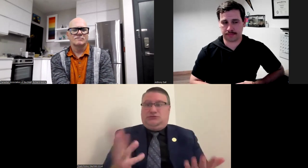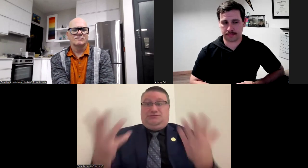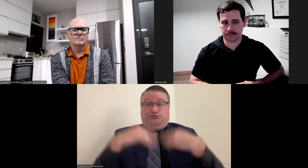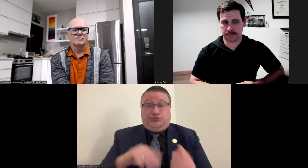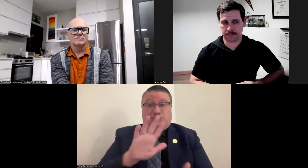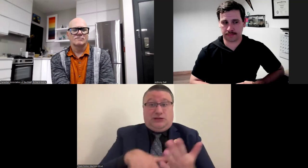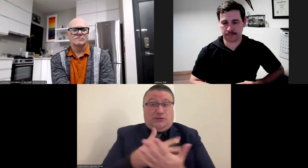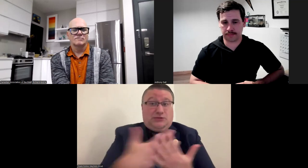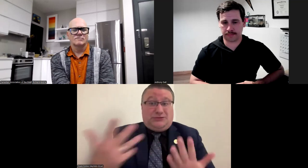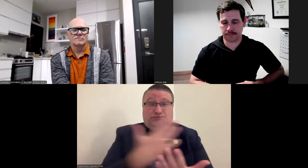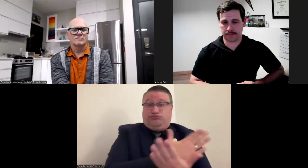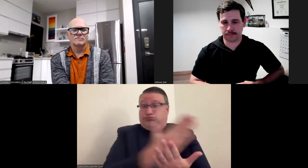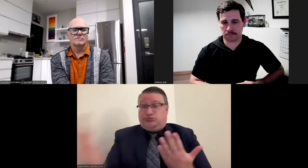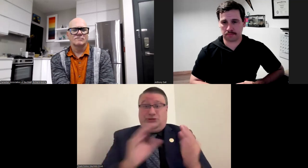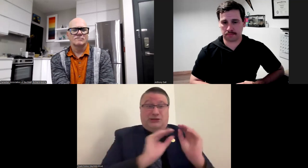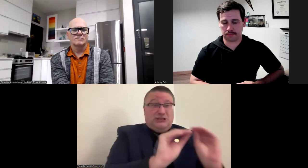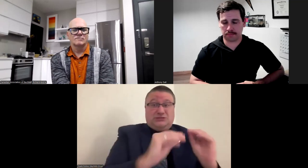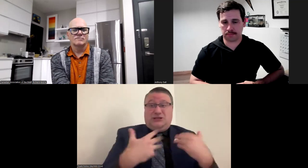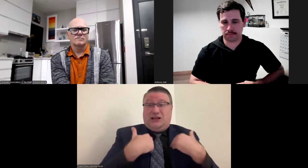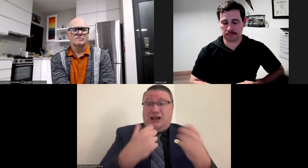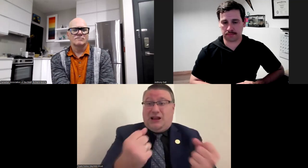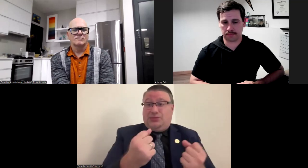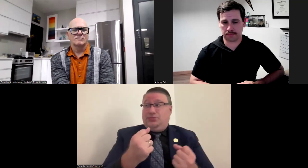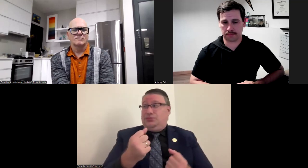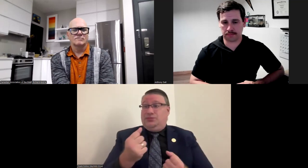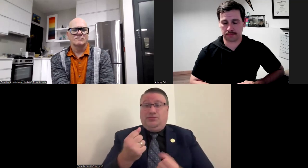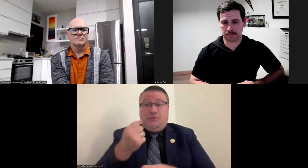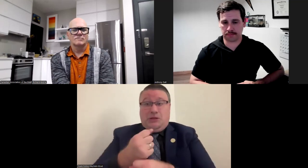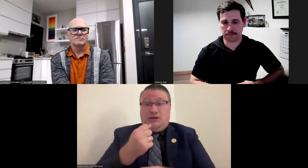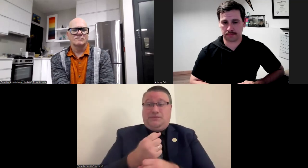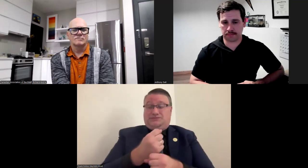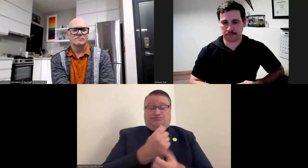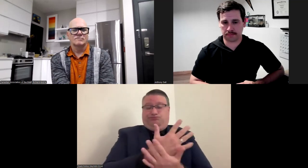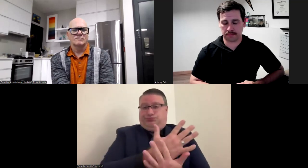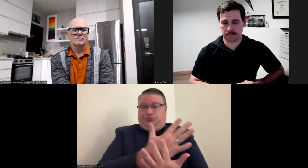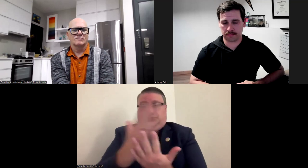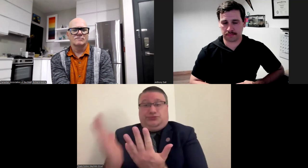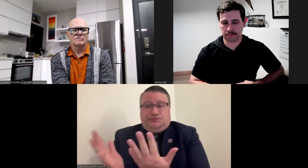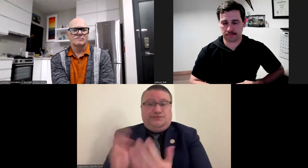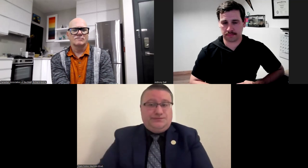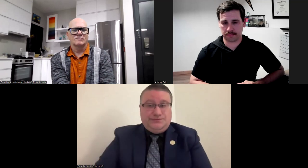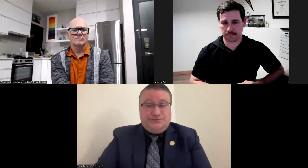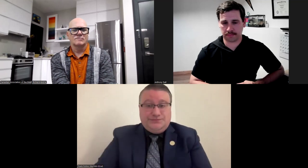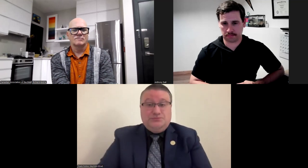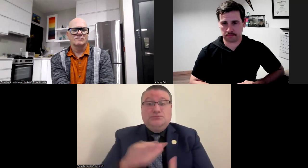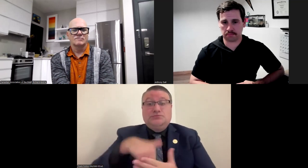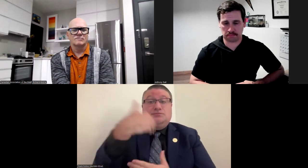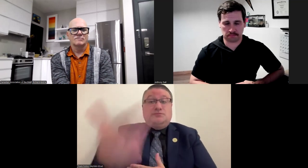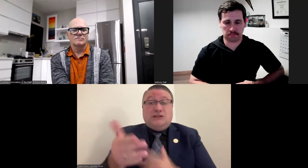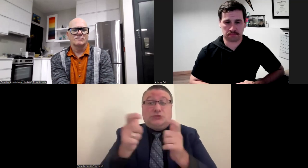and network with other experts in the field in a variety of different topics. It could be health,